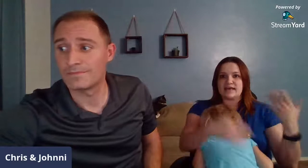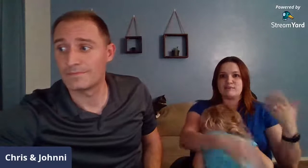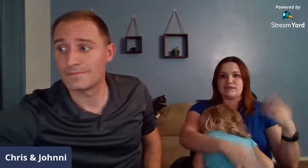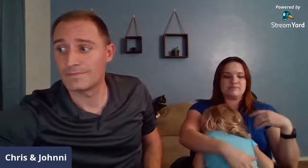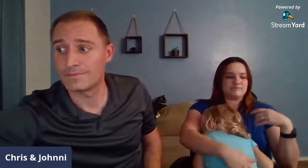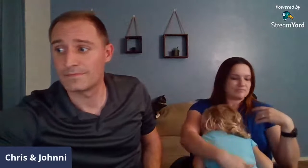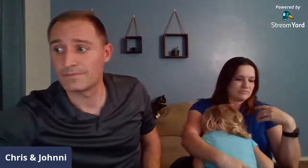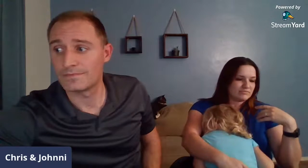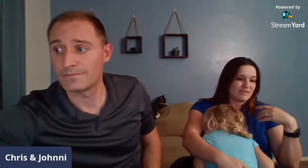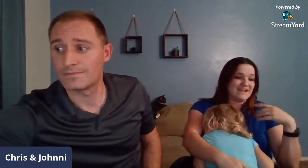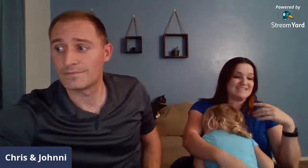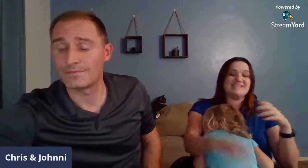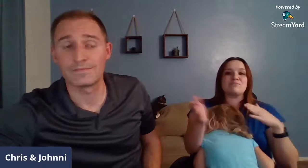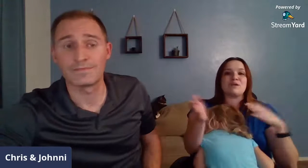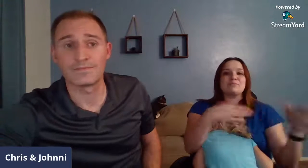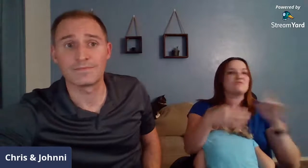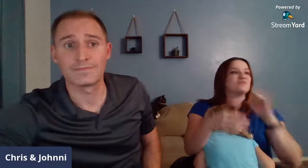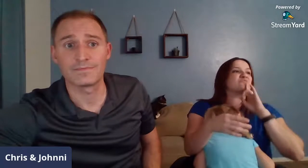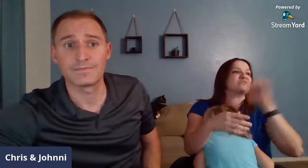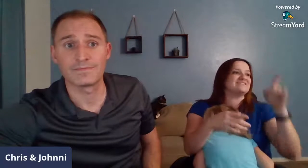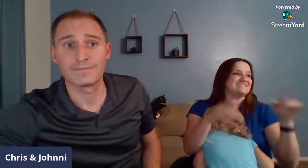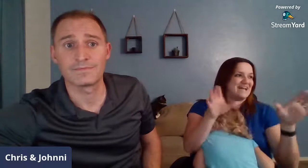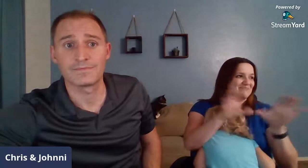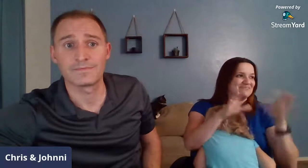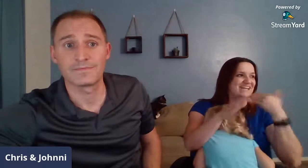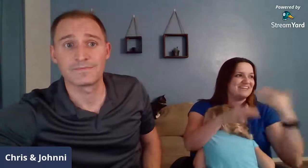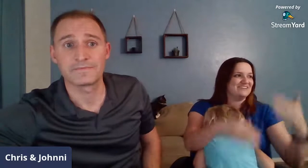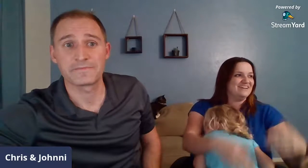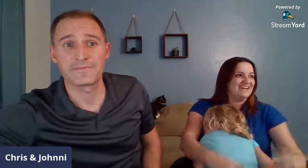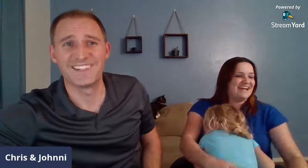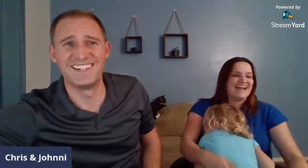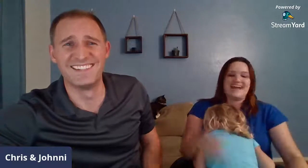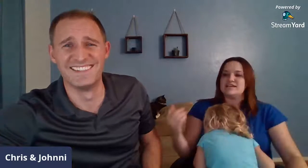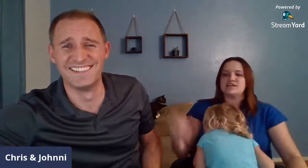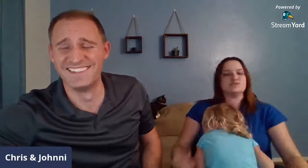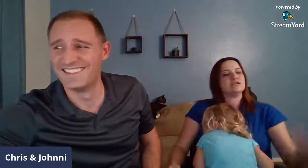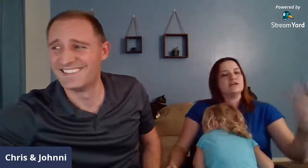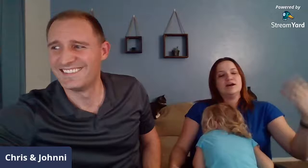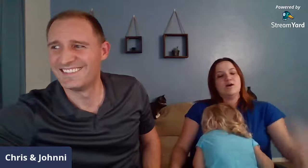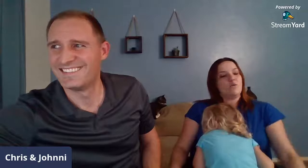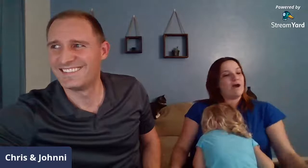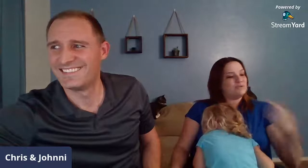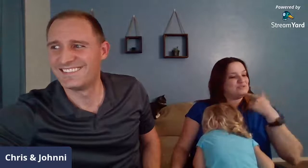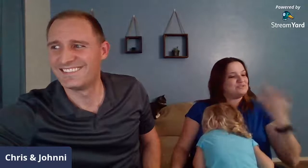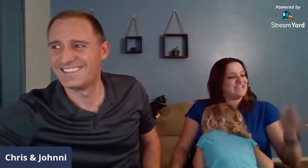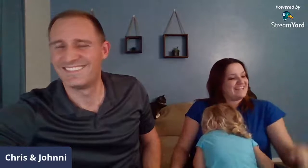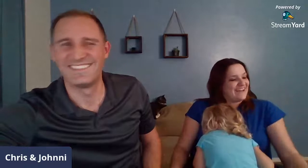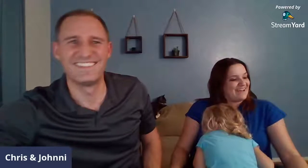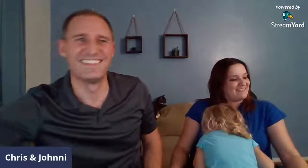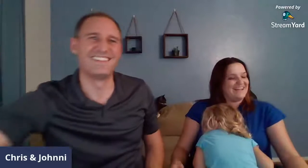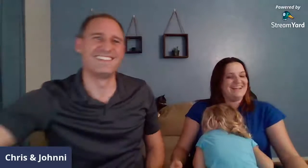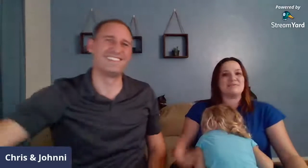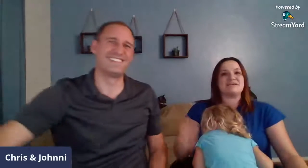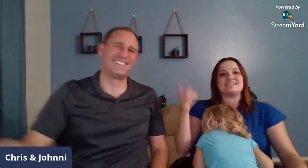came in. I said, it prepped me for the real exam. Thank you. And he goes, why would you say that? Because